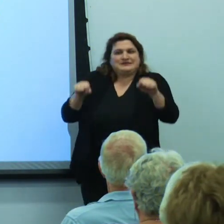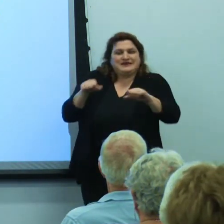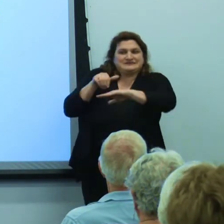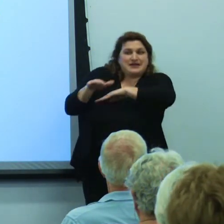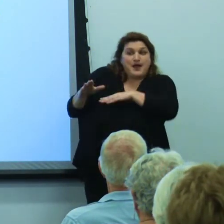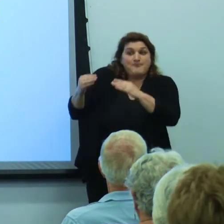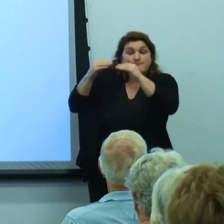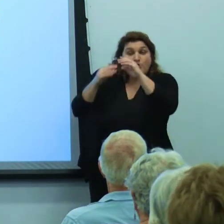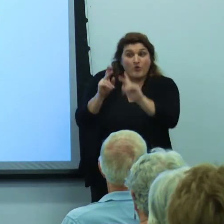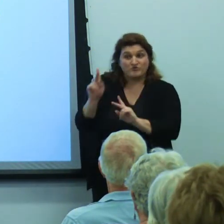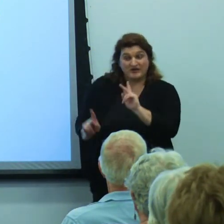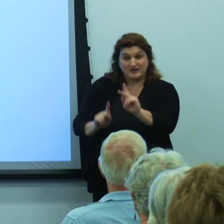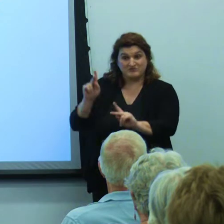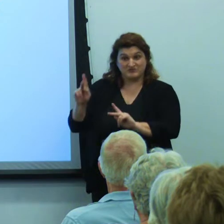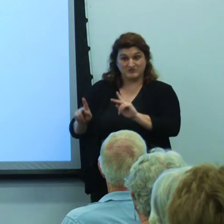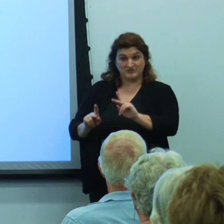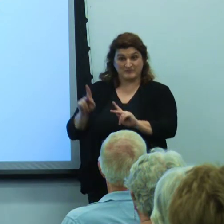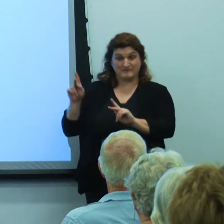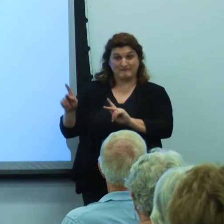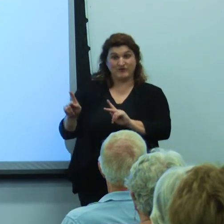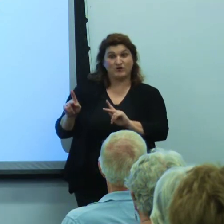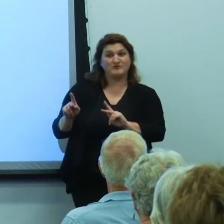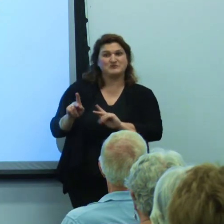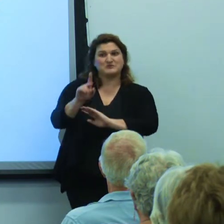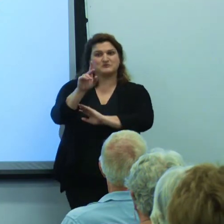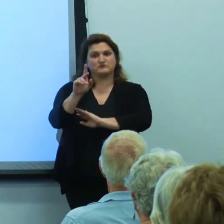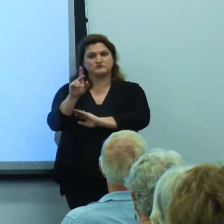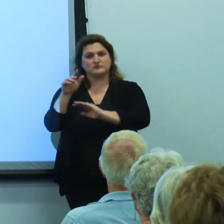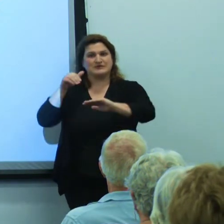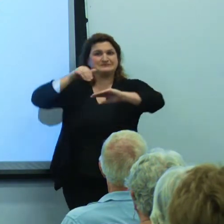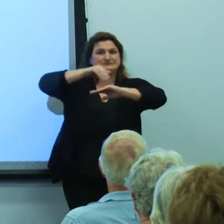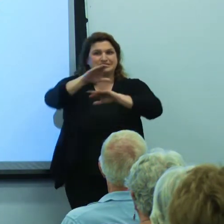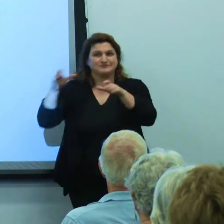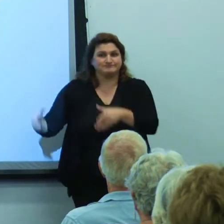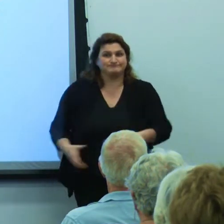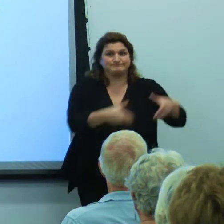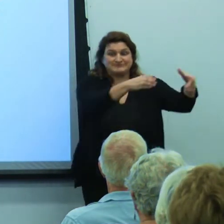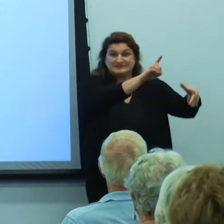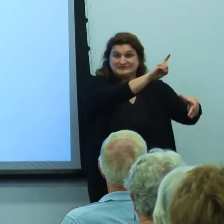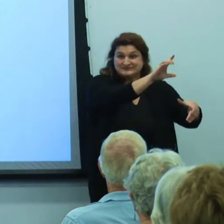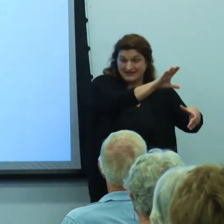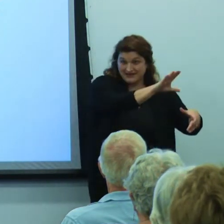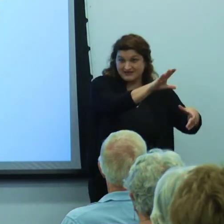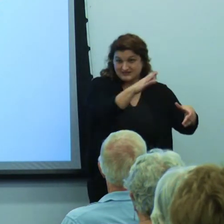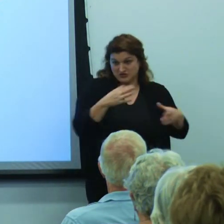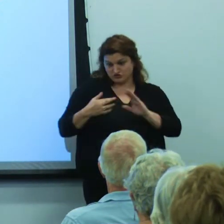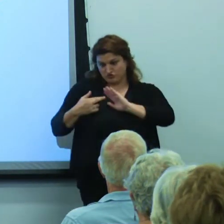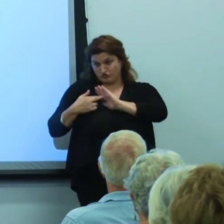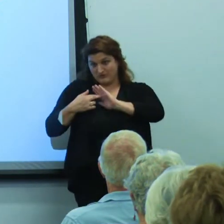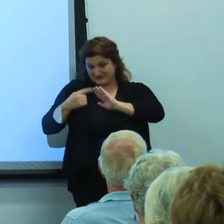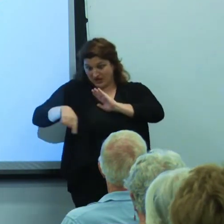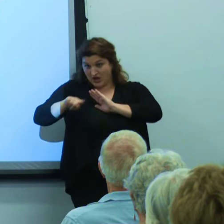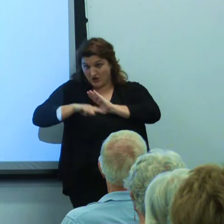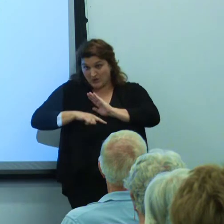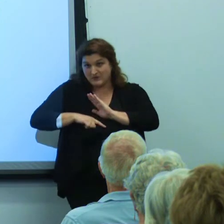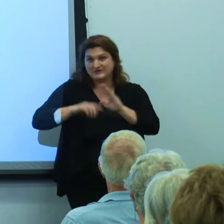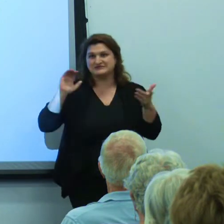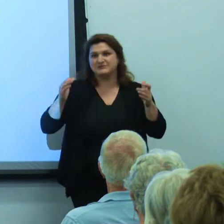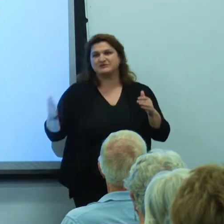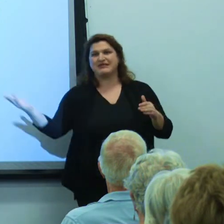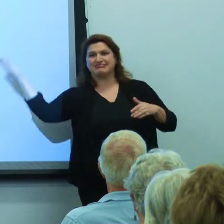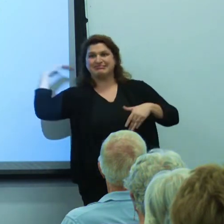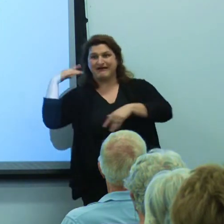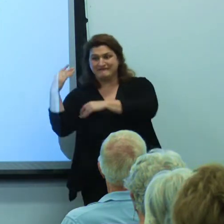people to DC to represent us this decade than we did the last decade before we